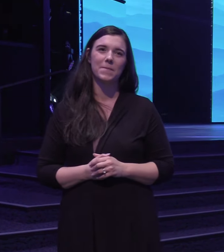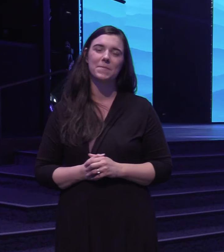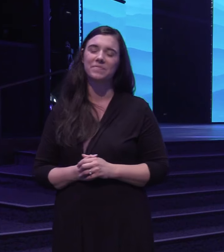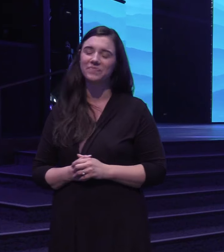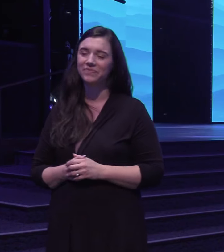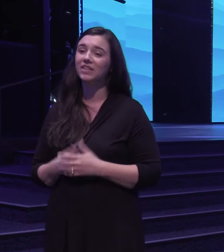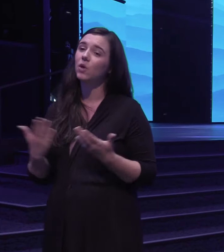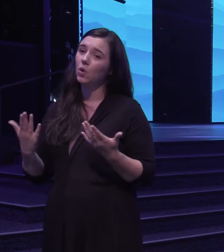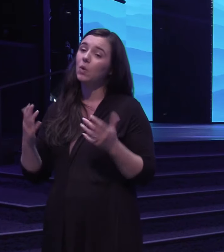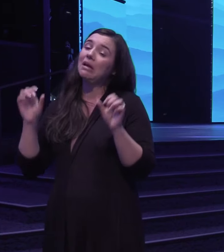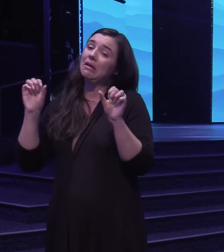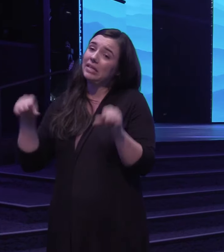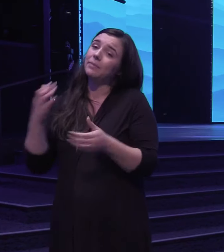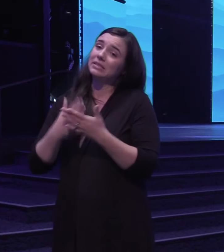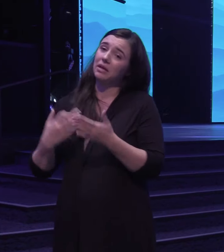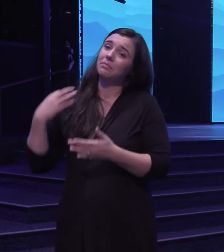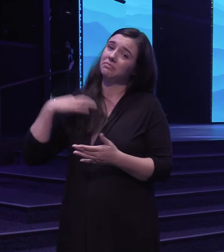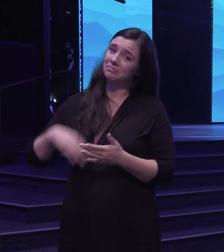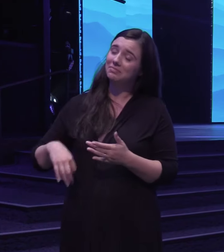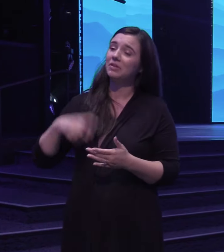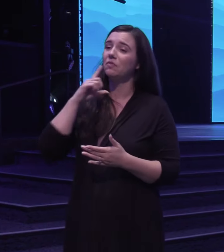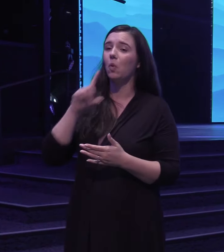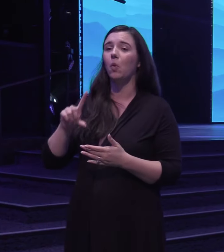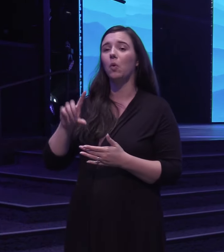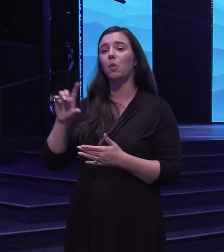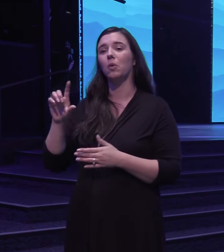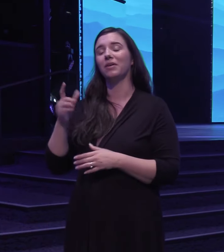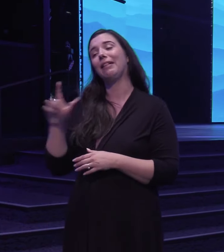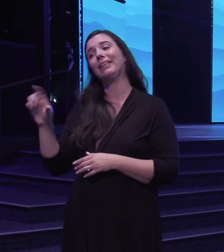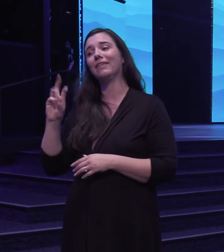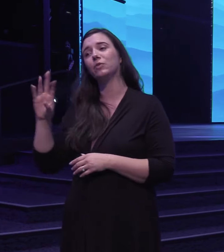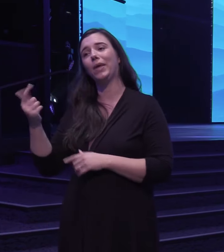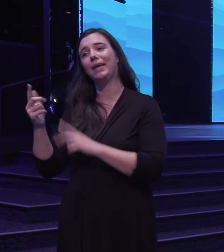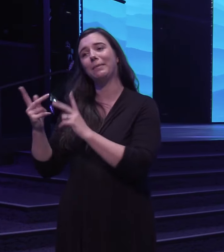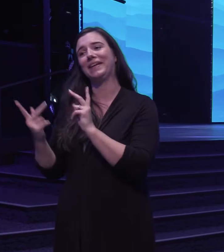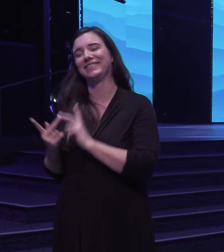So there can be some advantages to these left-wing places.